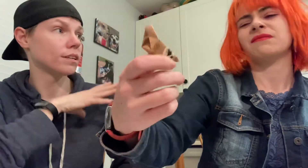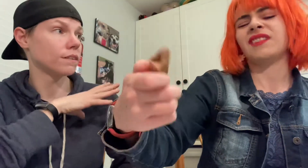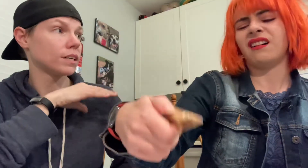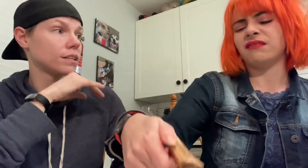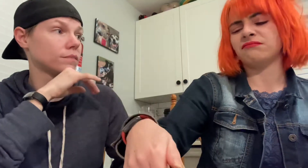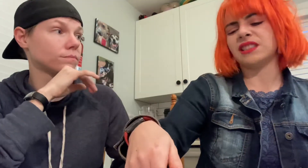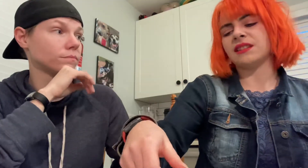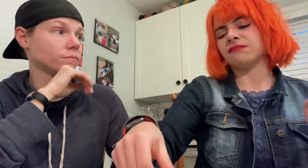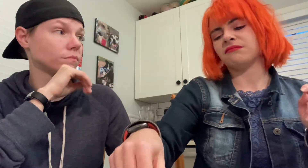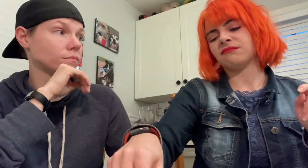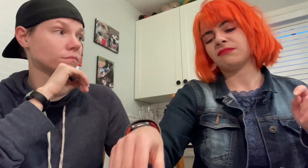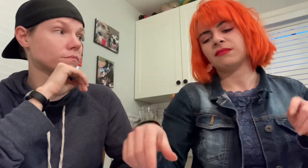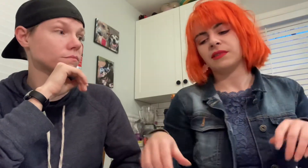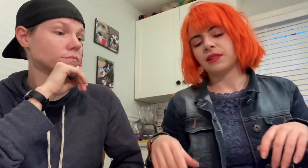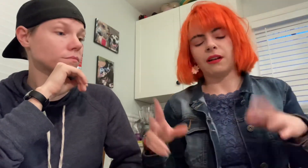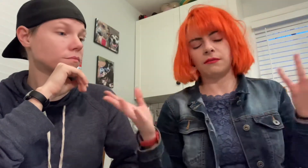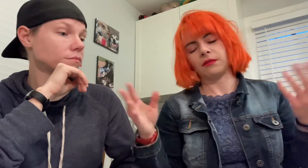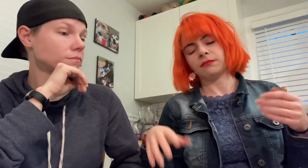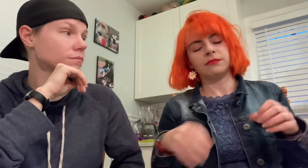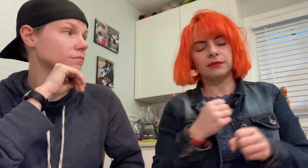No, that's it.